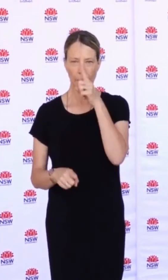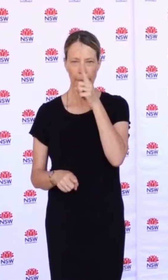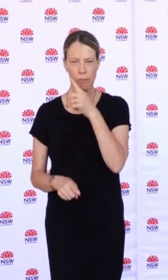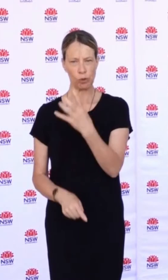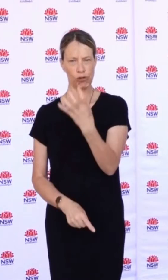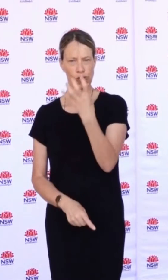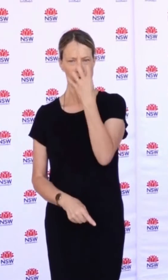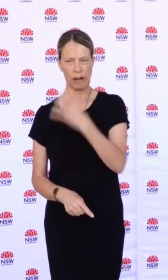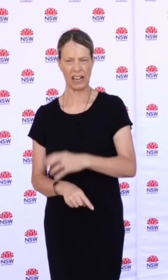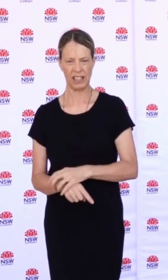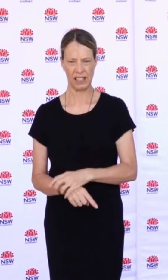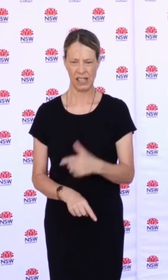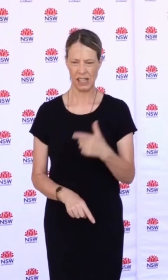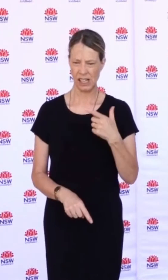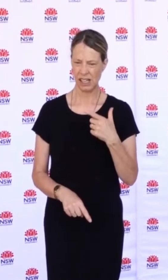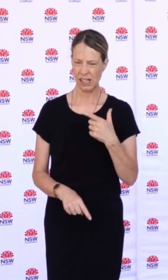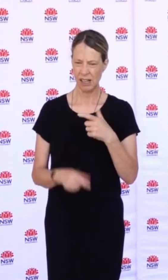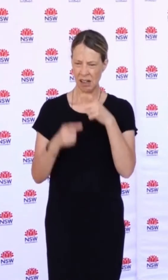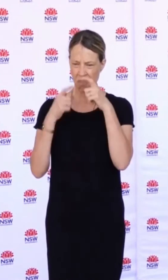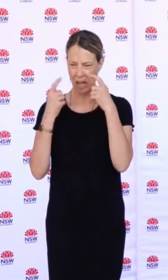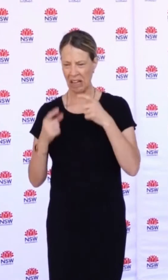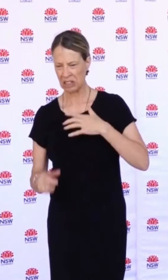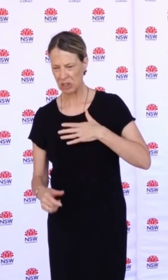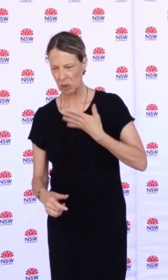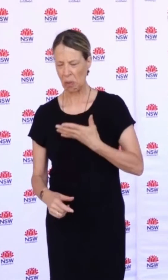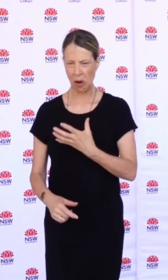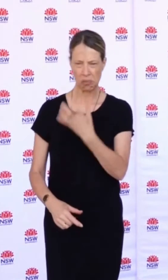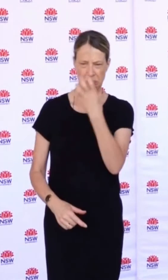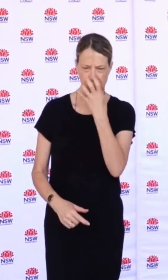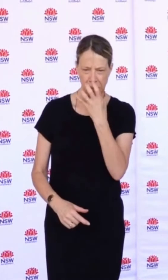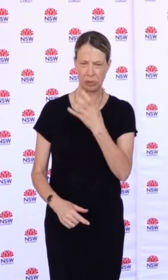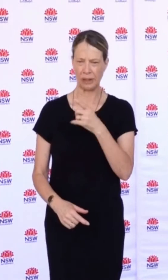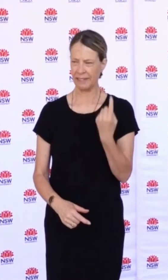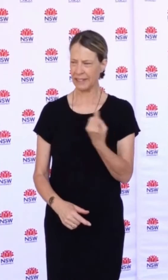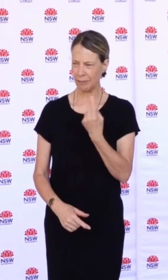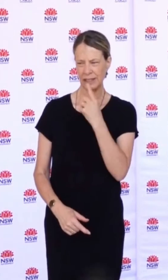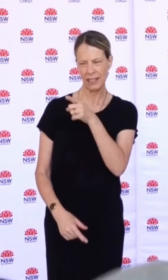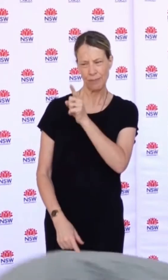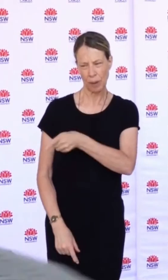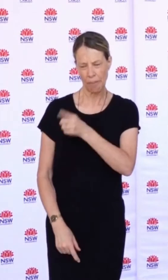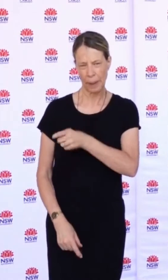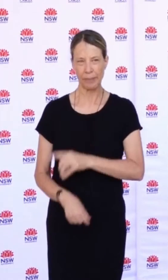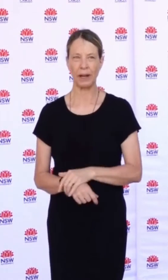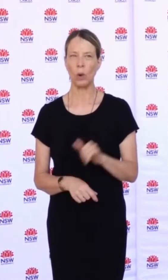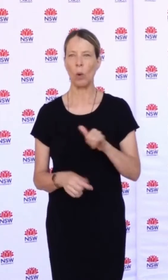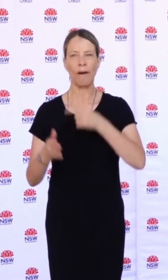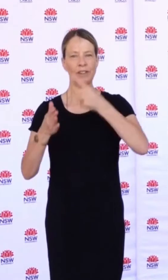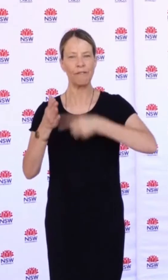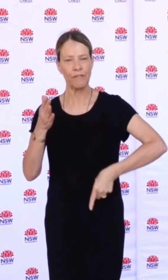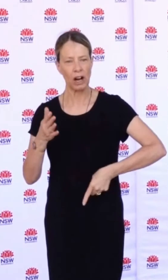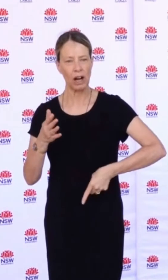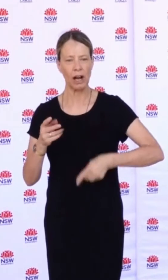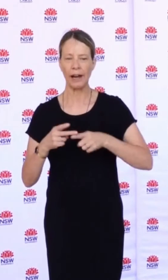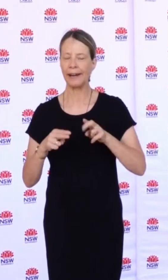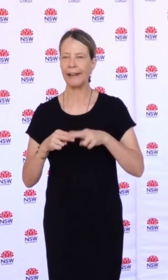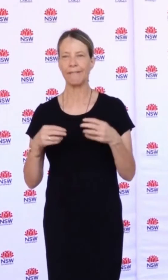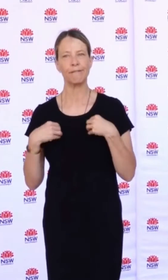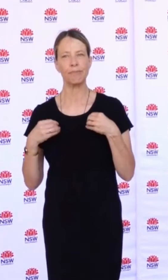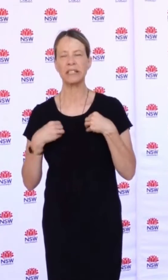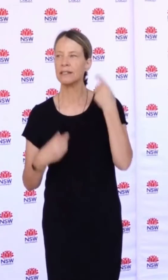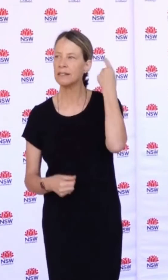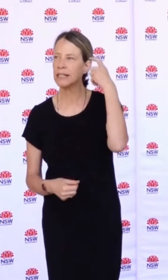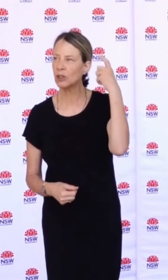going in there and encouraging businesses at first instance to do the right thing, and then issuing fines if they fail to do the right